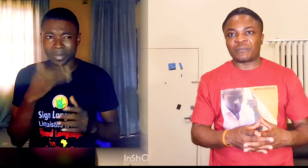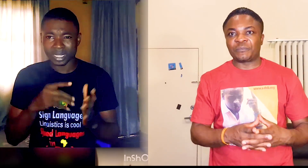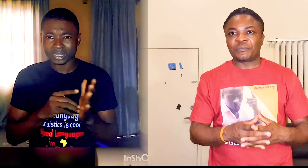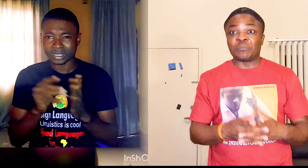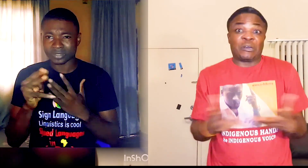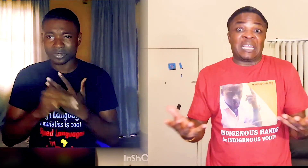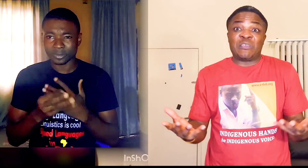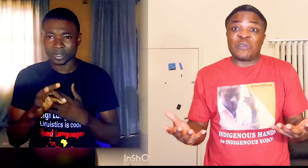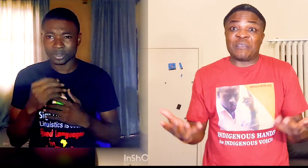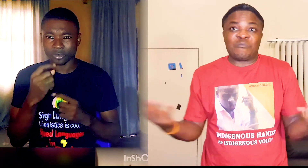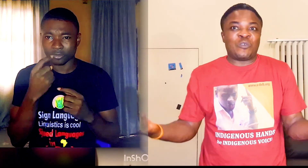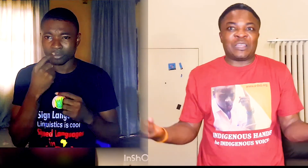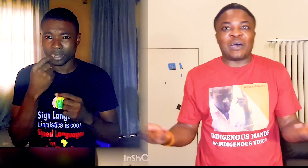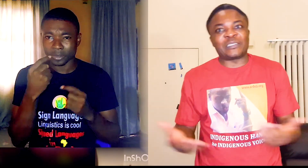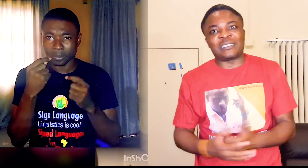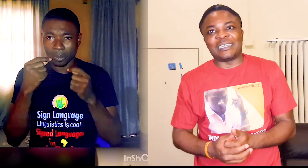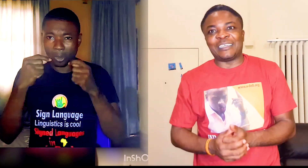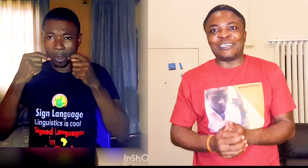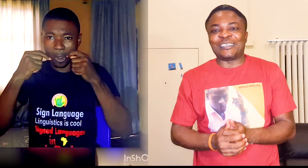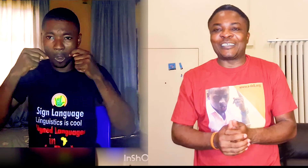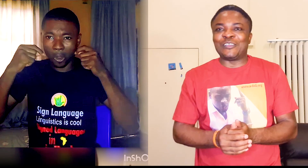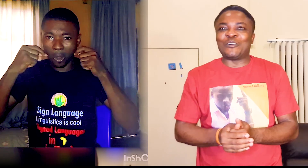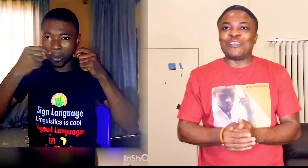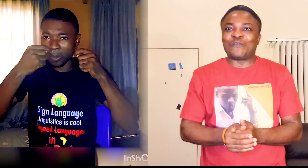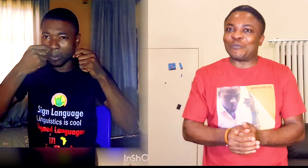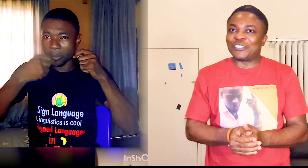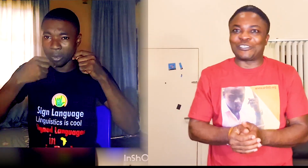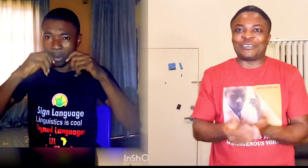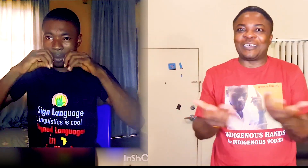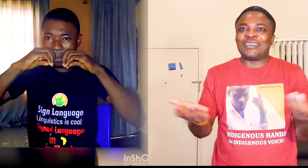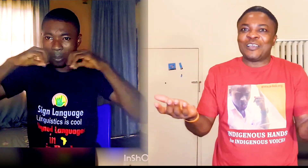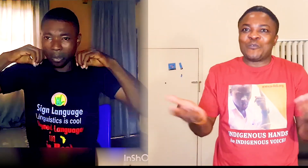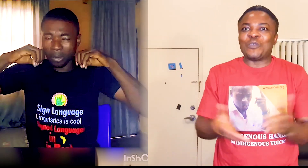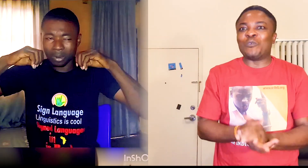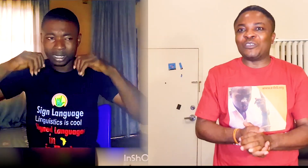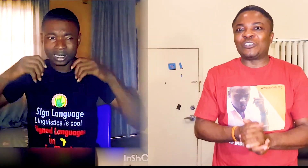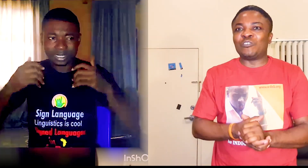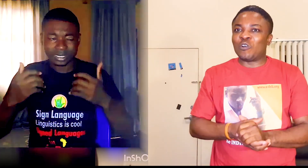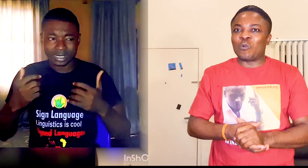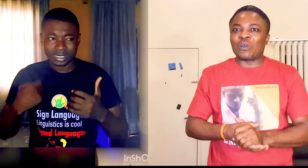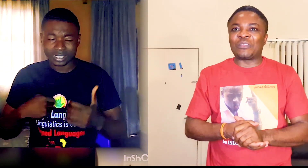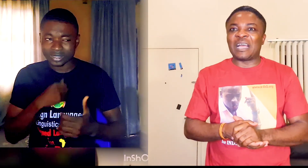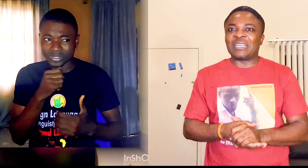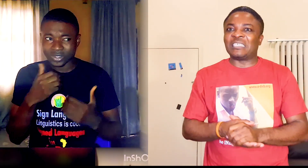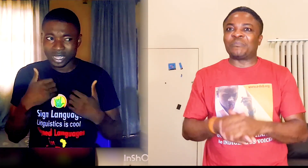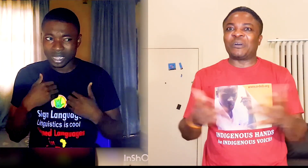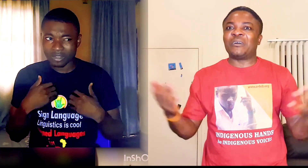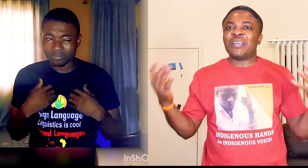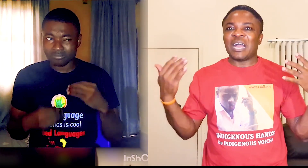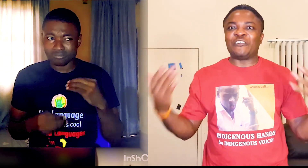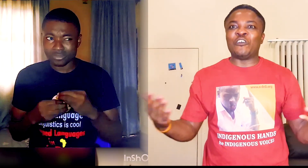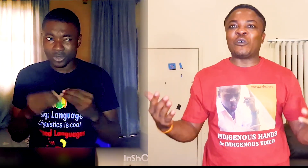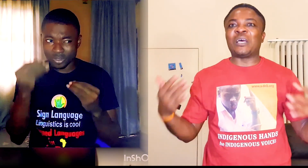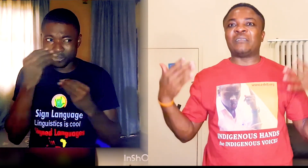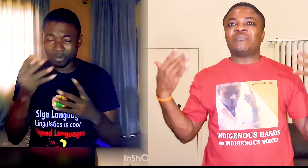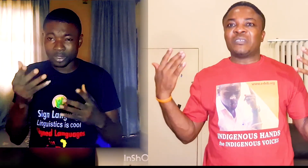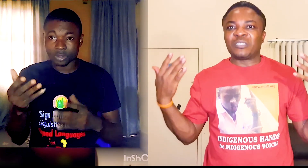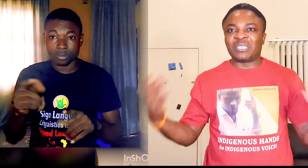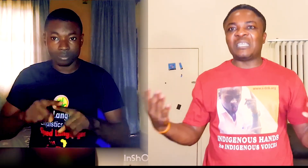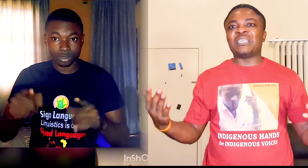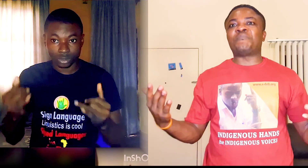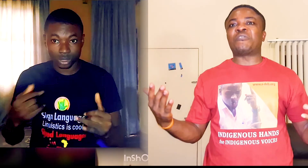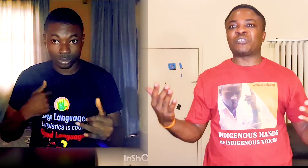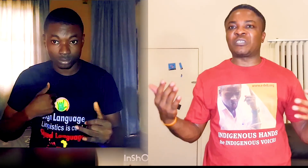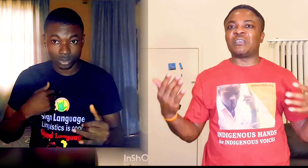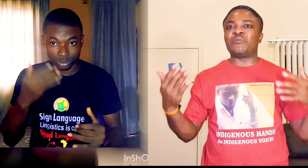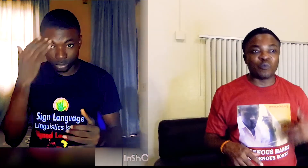mouth. But anyway, without any information, that we wouldn't know what that is. But I know that